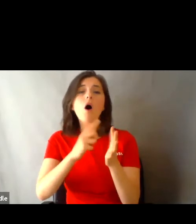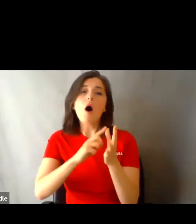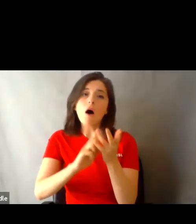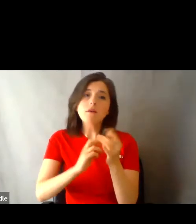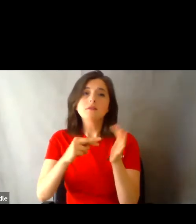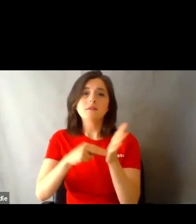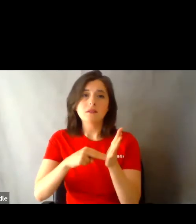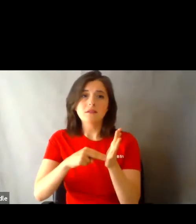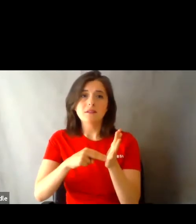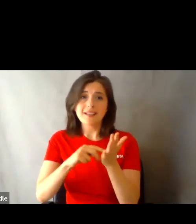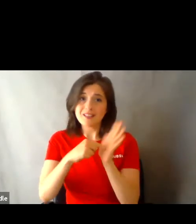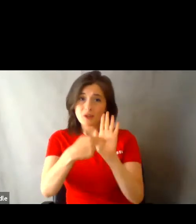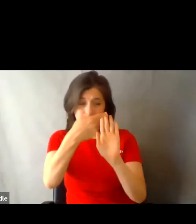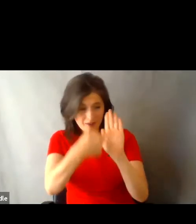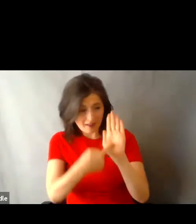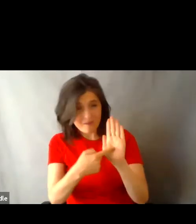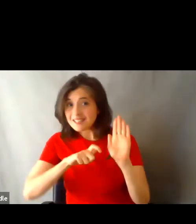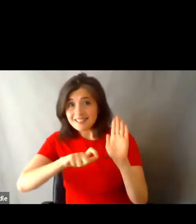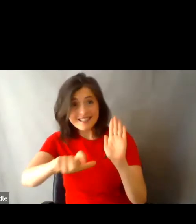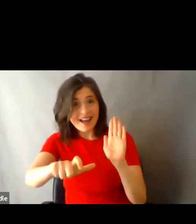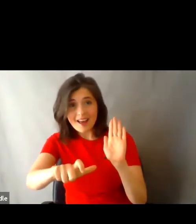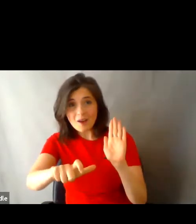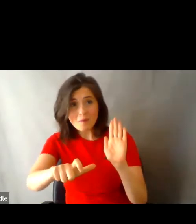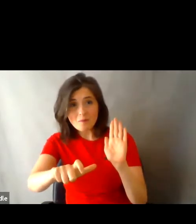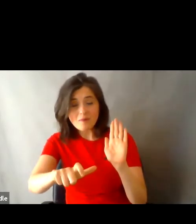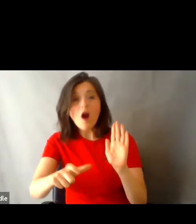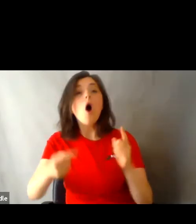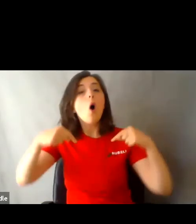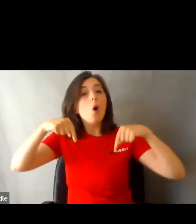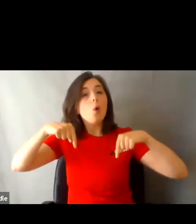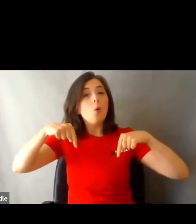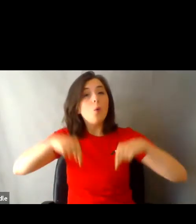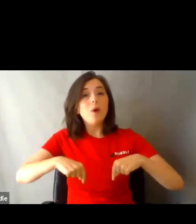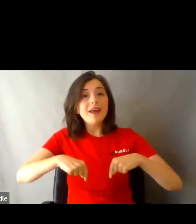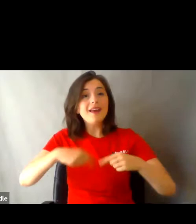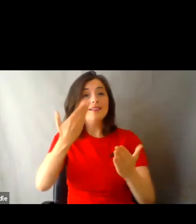DPAC continues to demand that UC is stopped and scrapped.